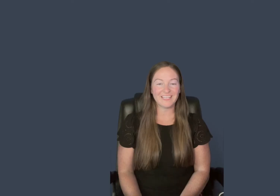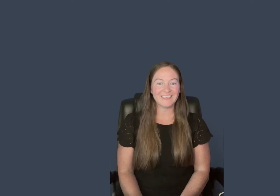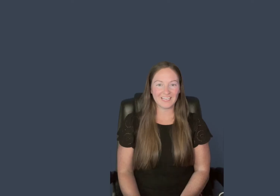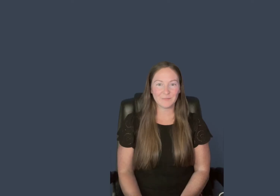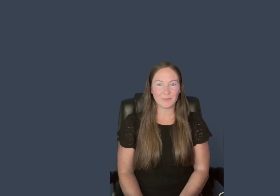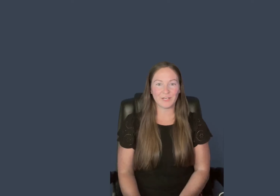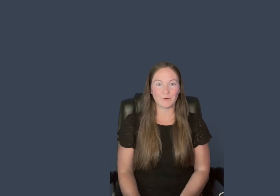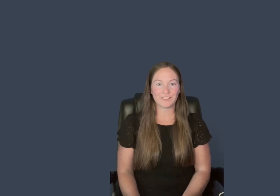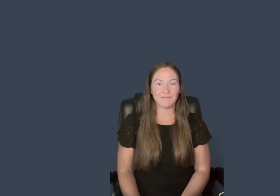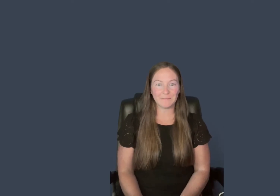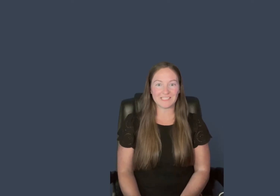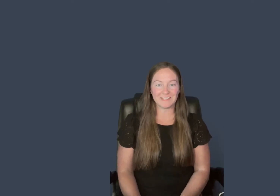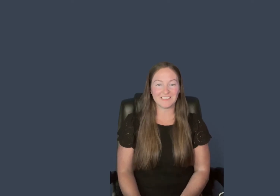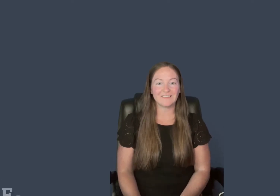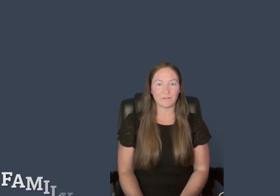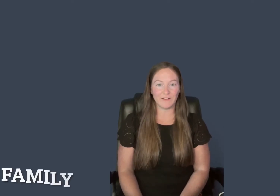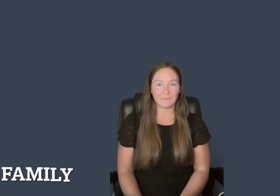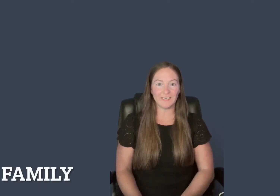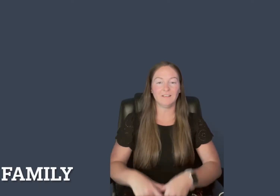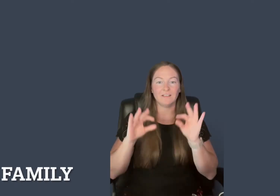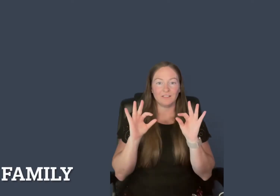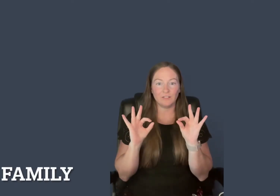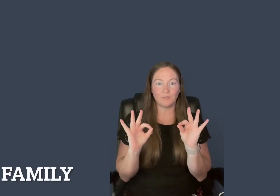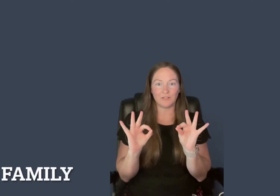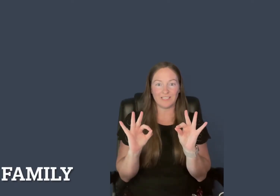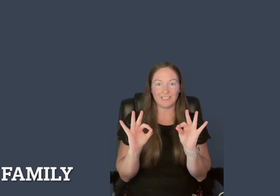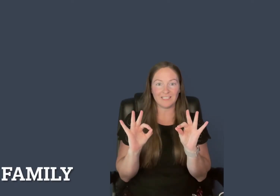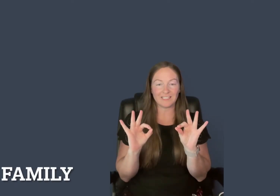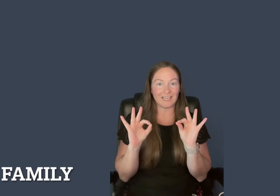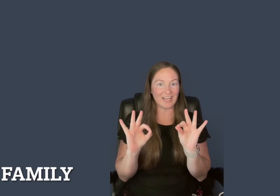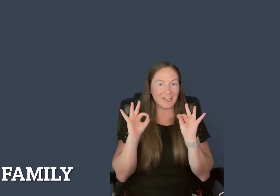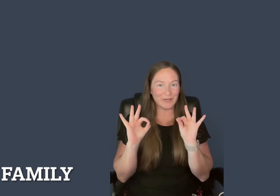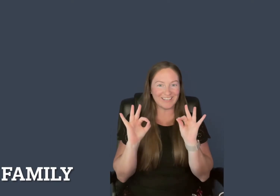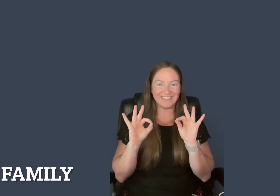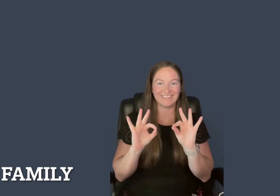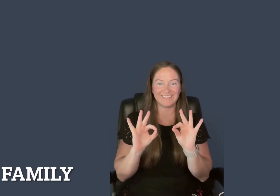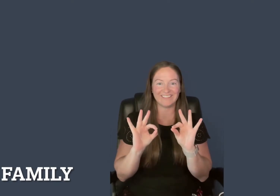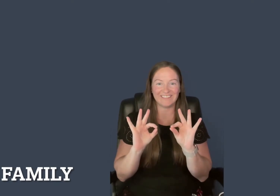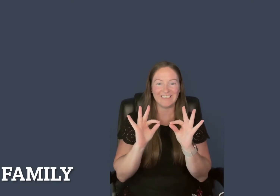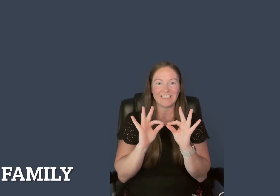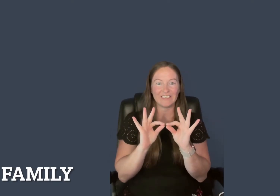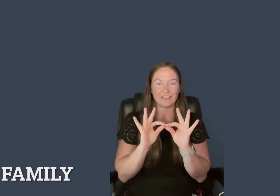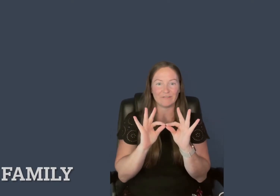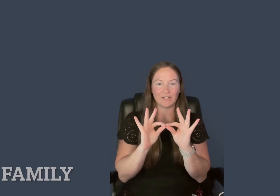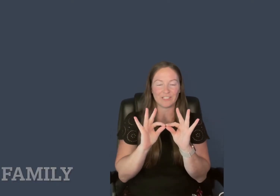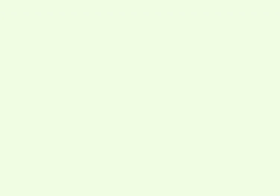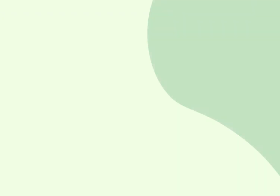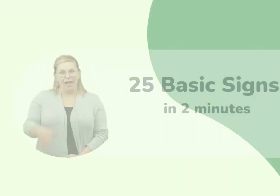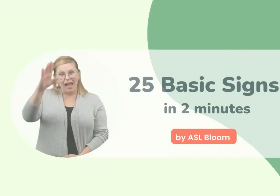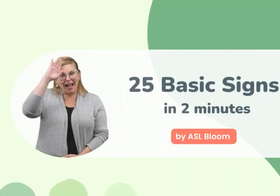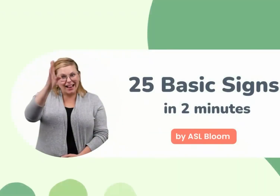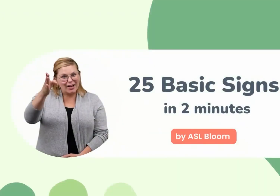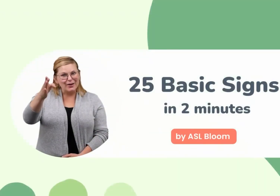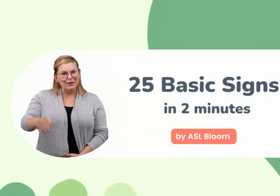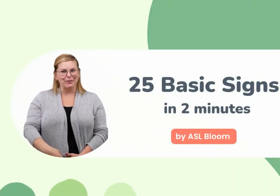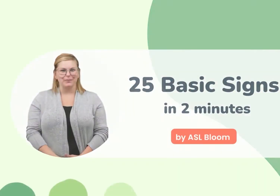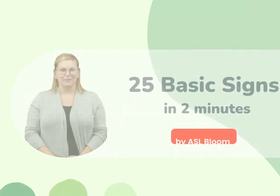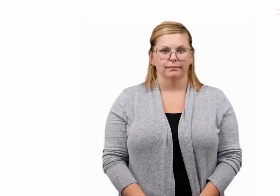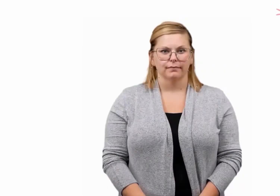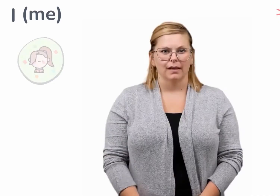help out at work, or just explore a new language, using the right app can make a big difference. Sign language isn't just about hand shapes, it